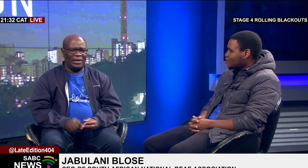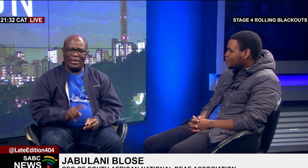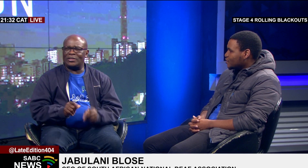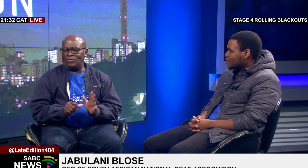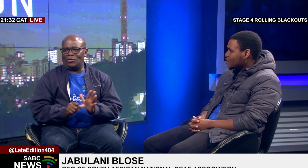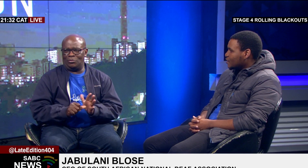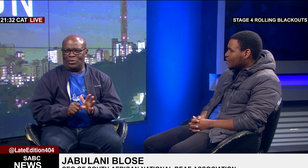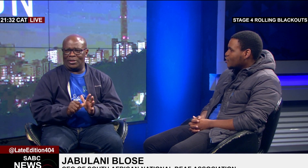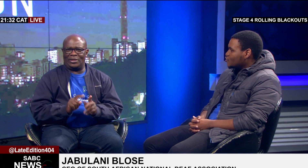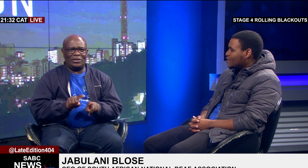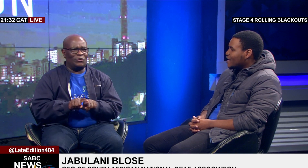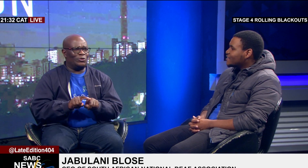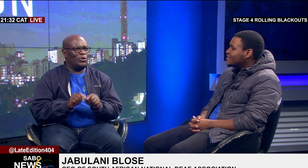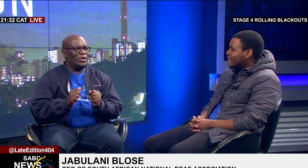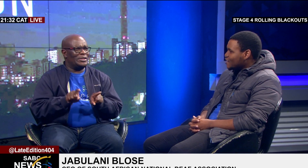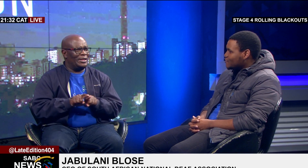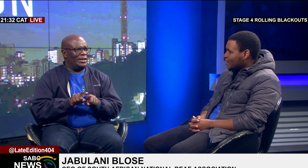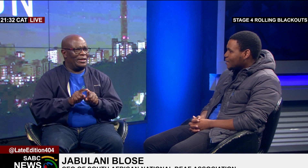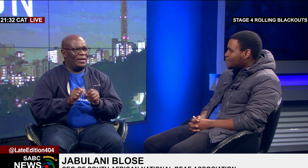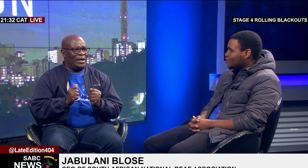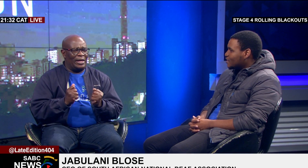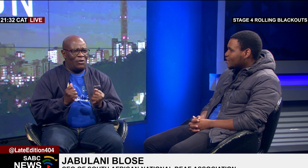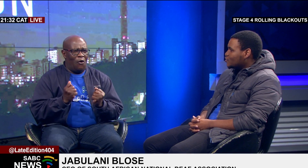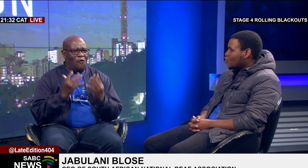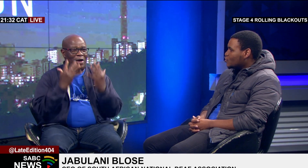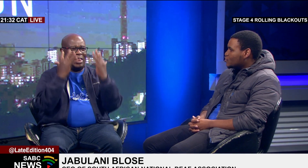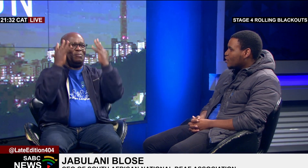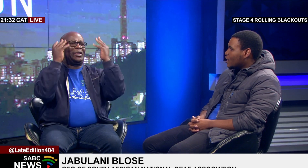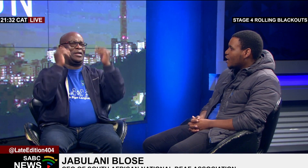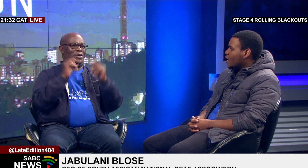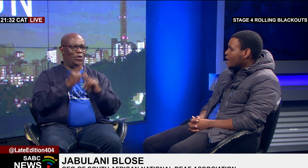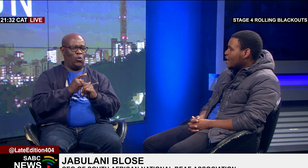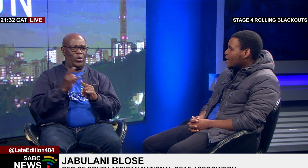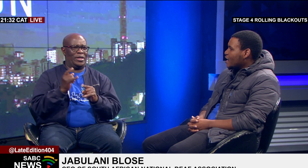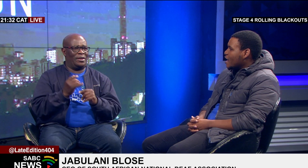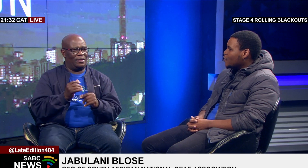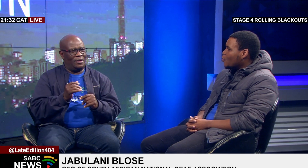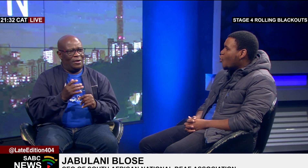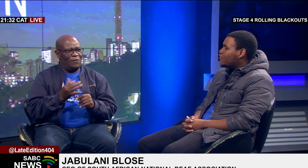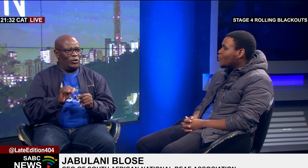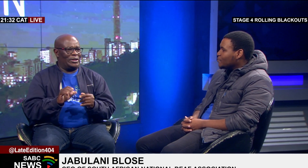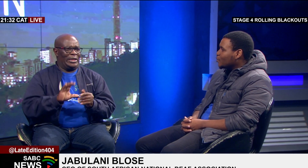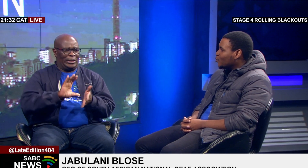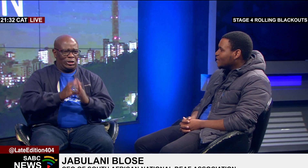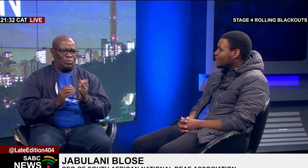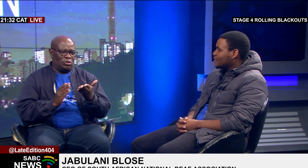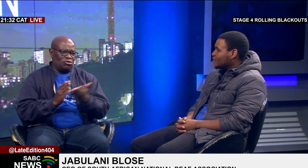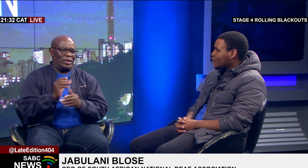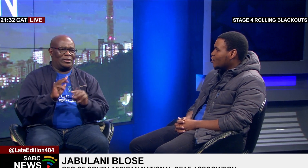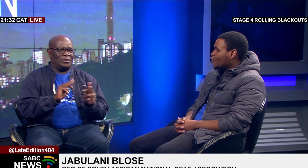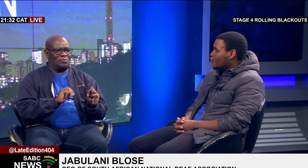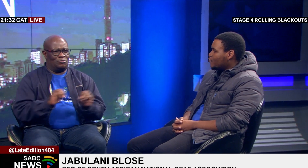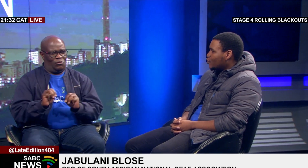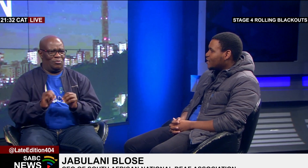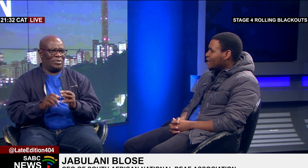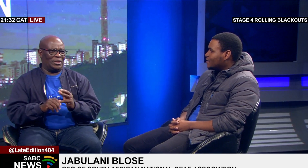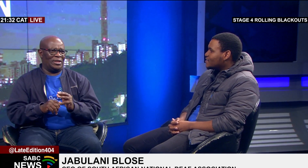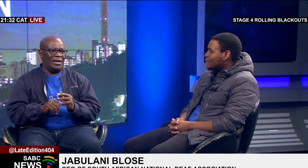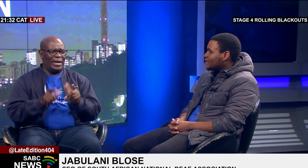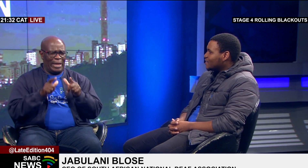participation. So that is very important. It's also an overwhelming win for the disability